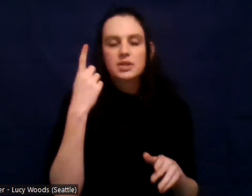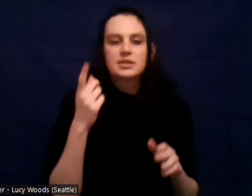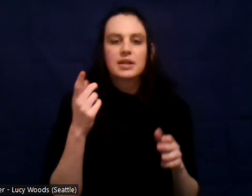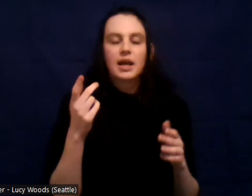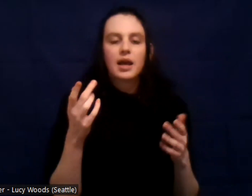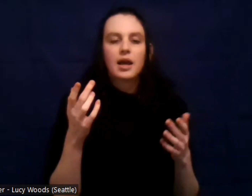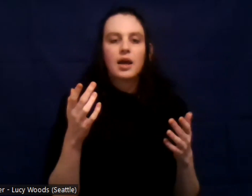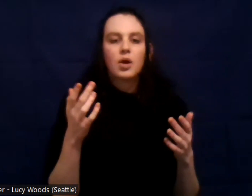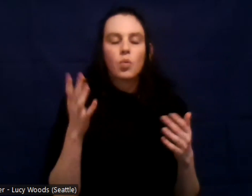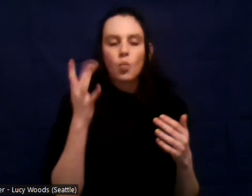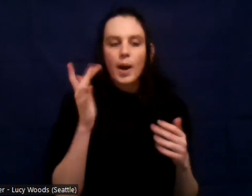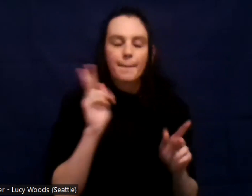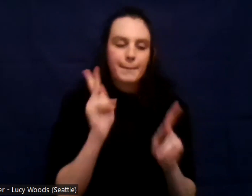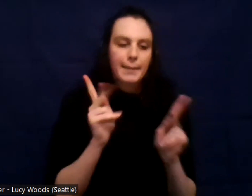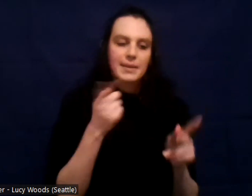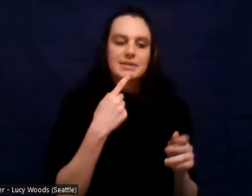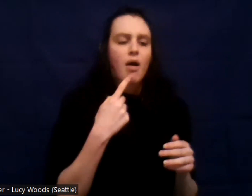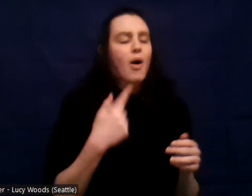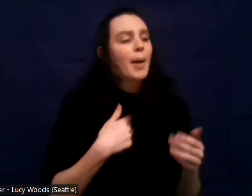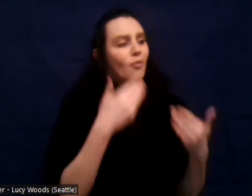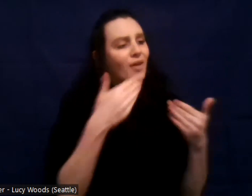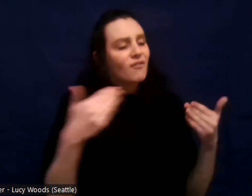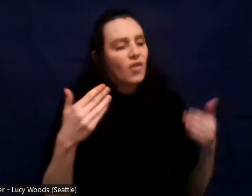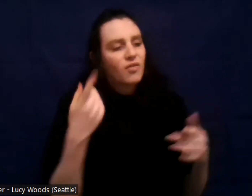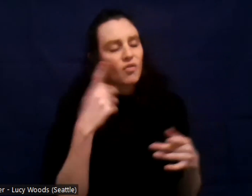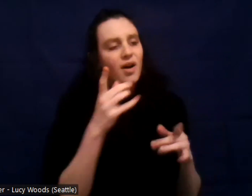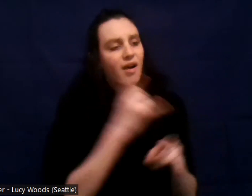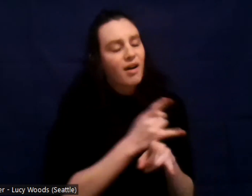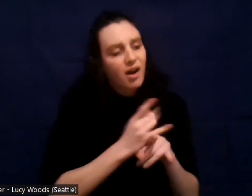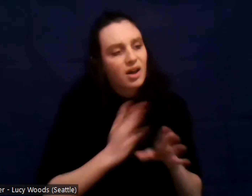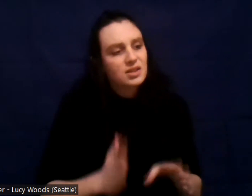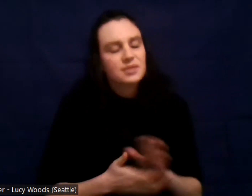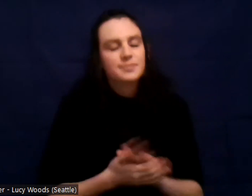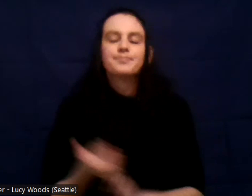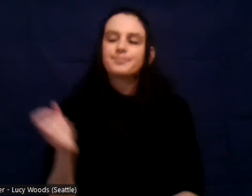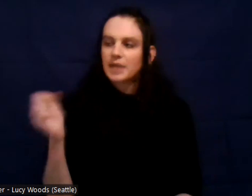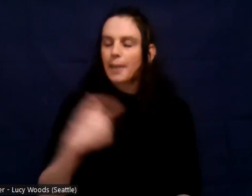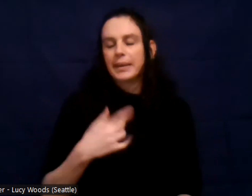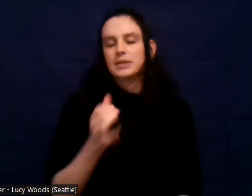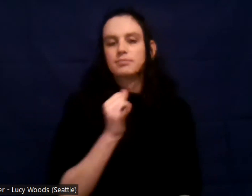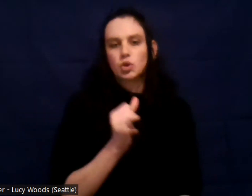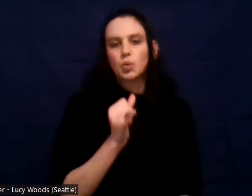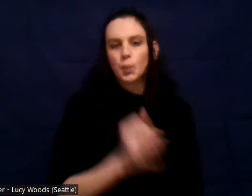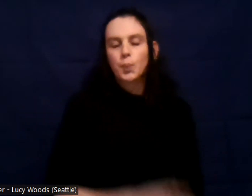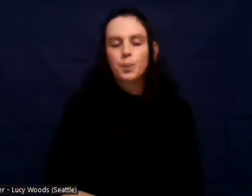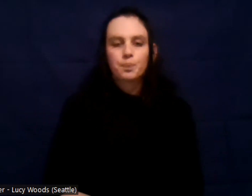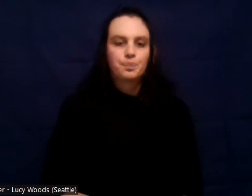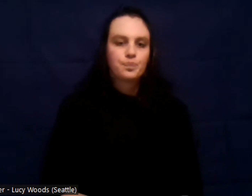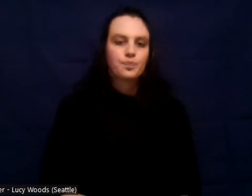like same, you know. Um, Listening to